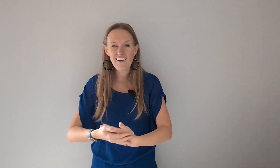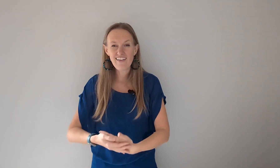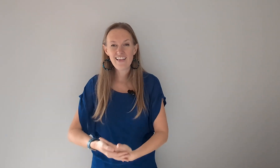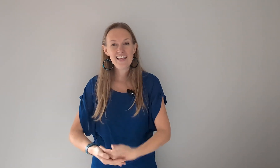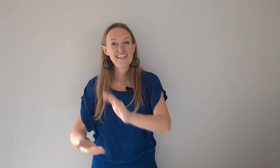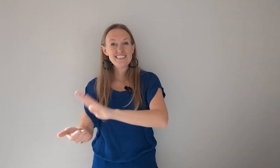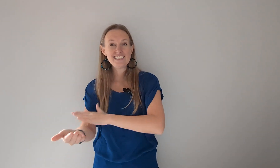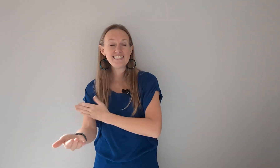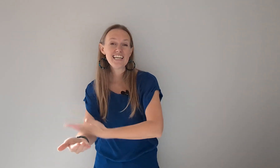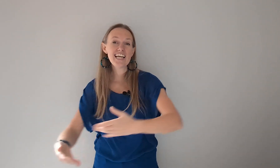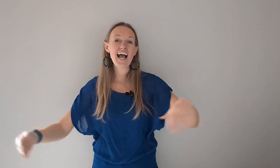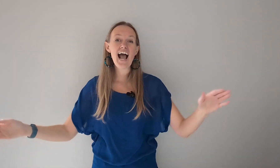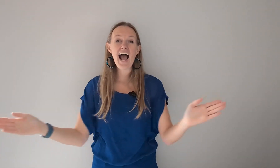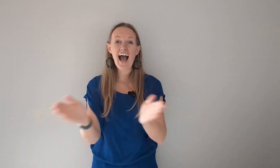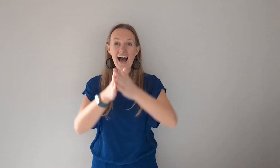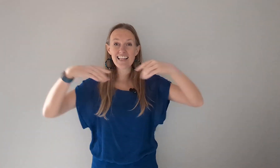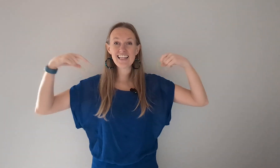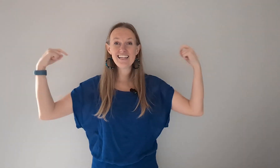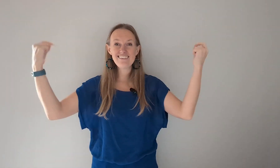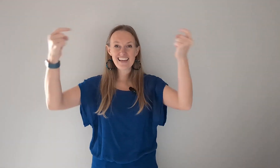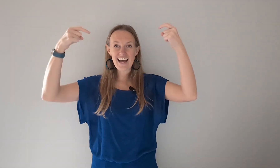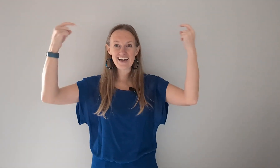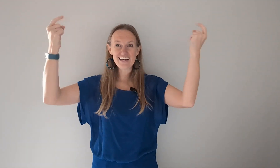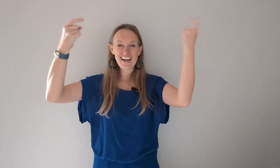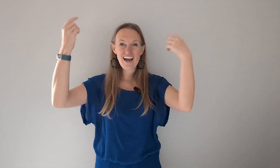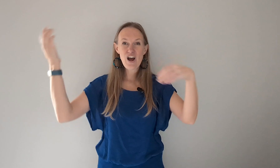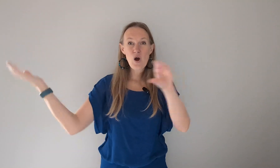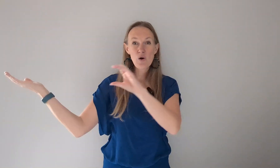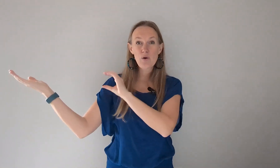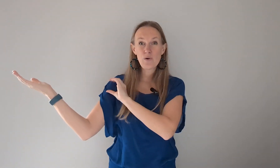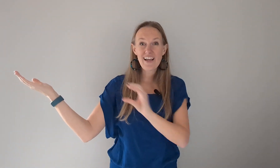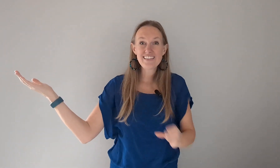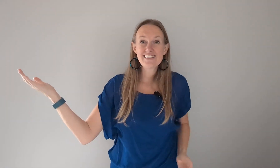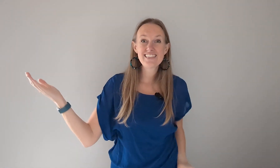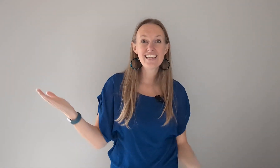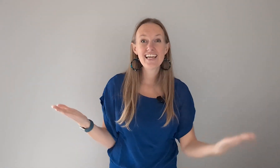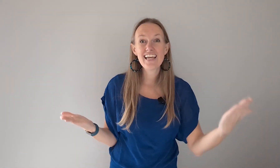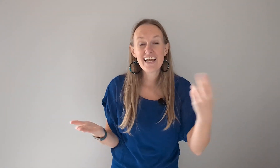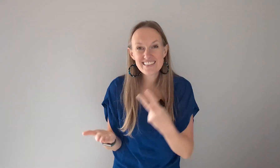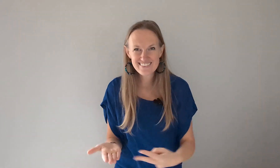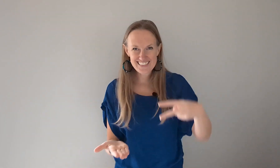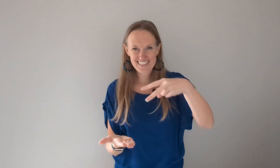all. Sing hallelujah. Christ has risen.